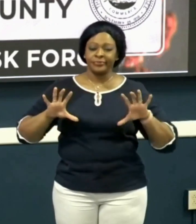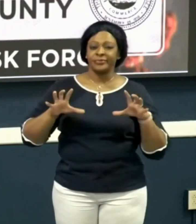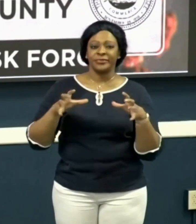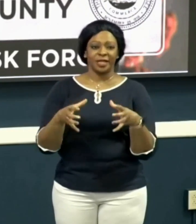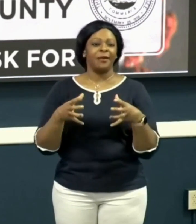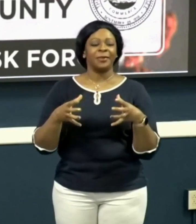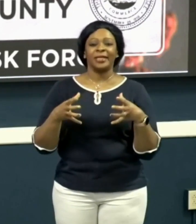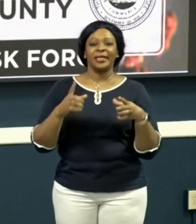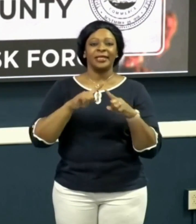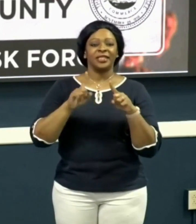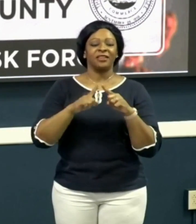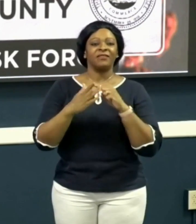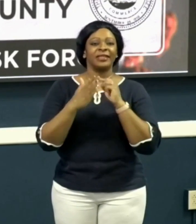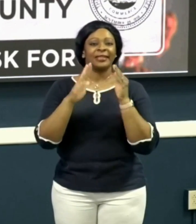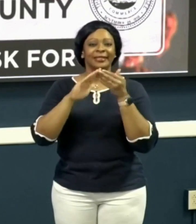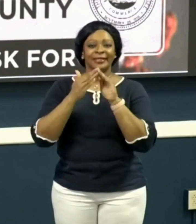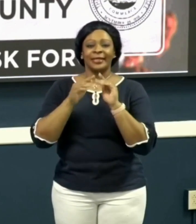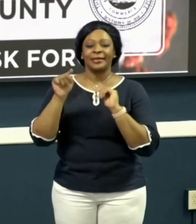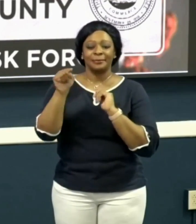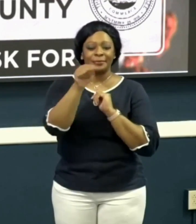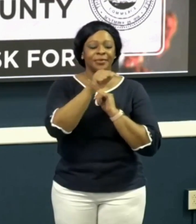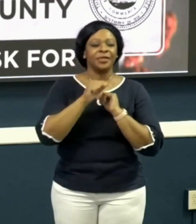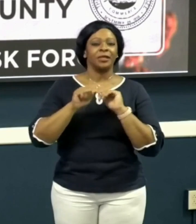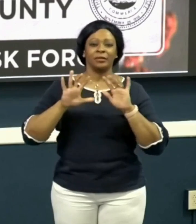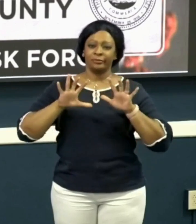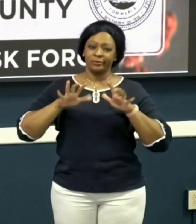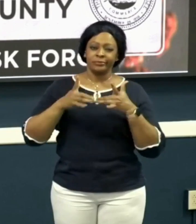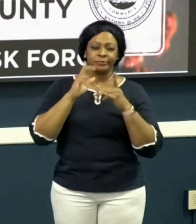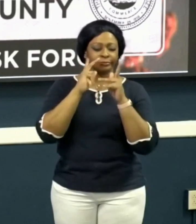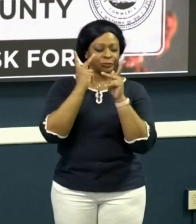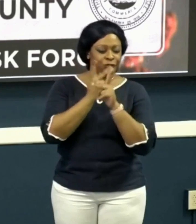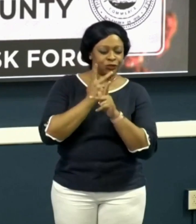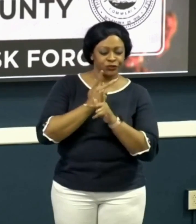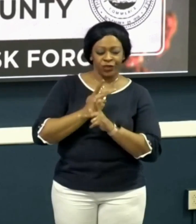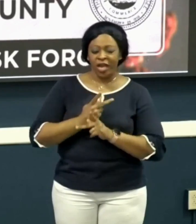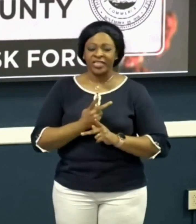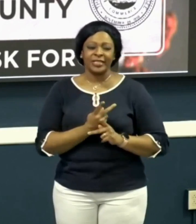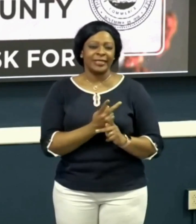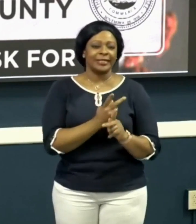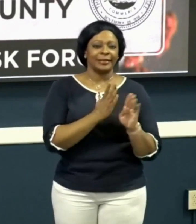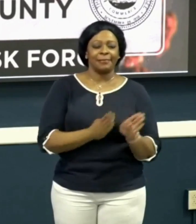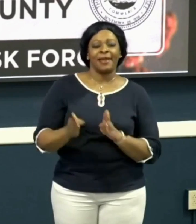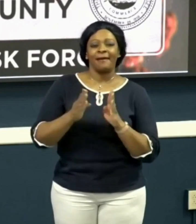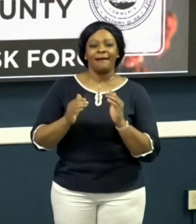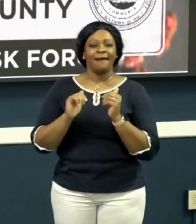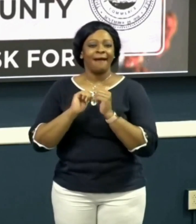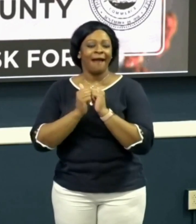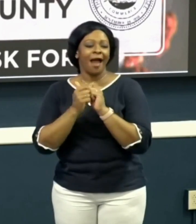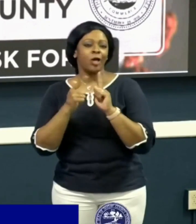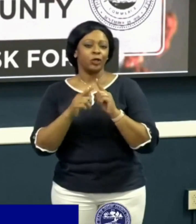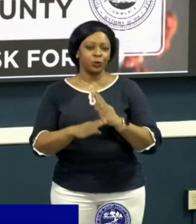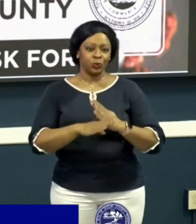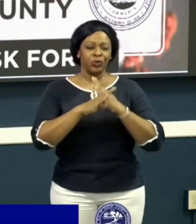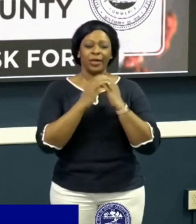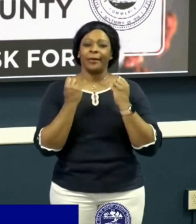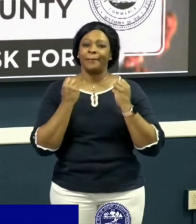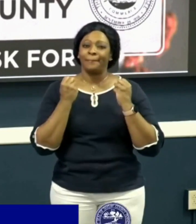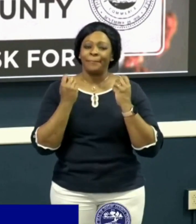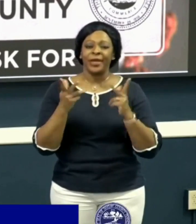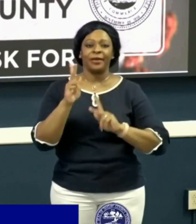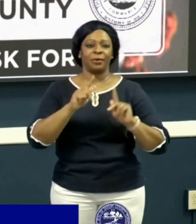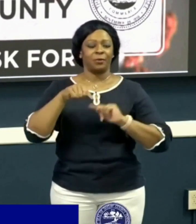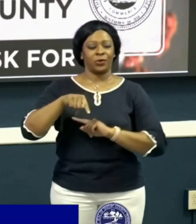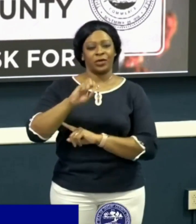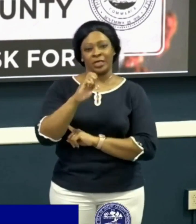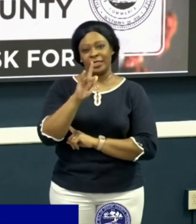and the municipalities to really come up with a strategy to try to protect as many Shelby